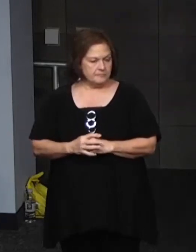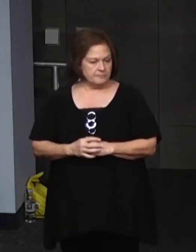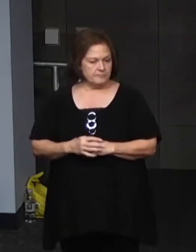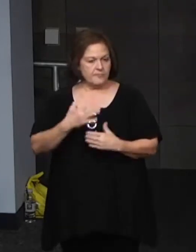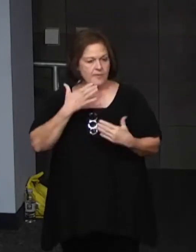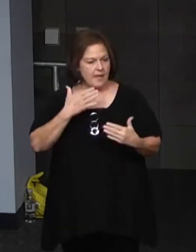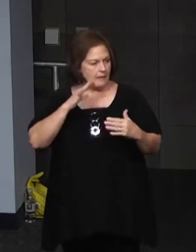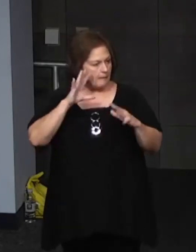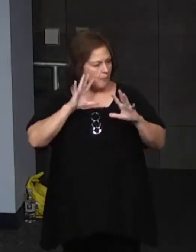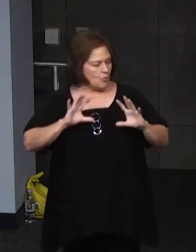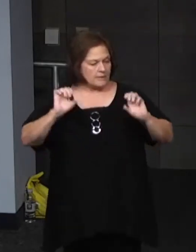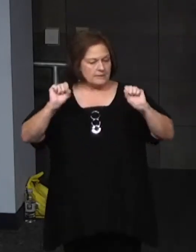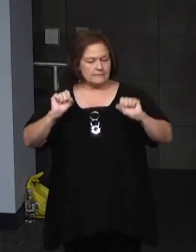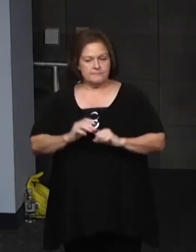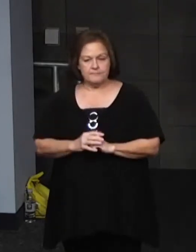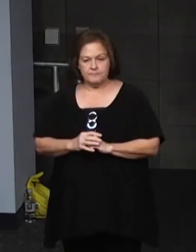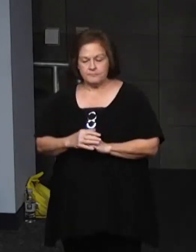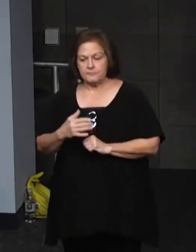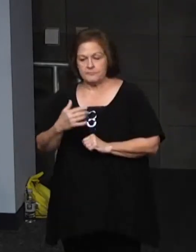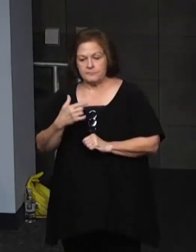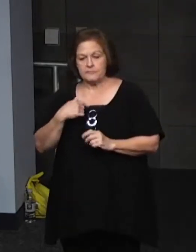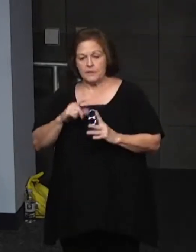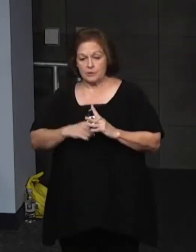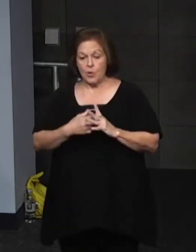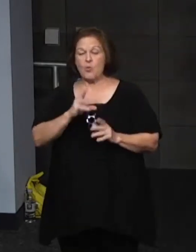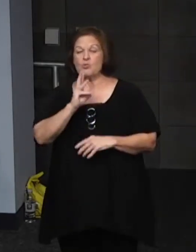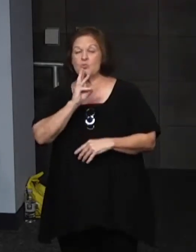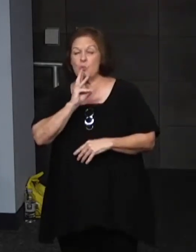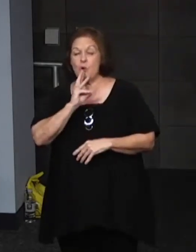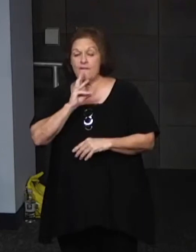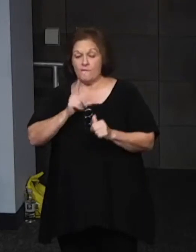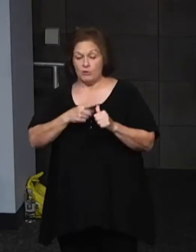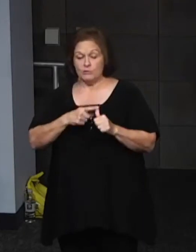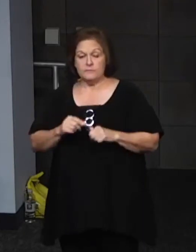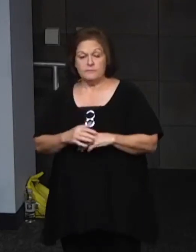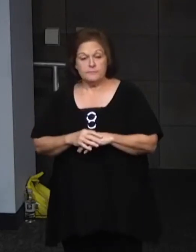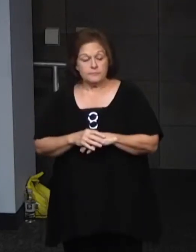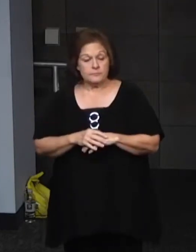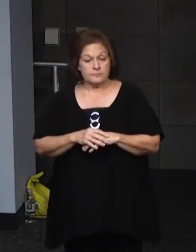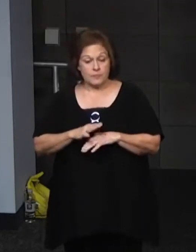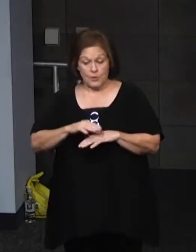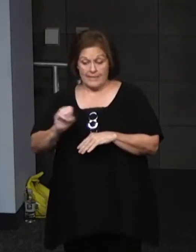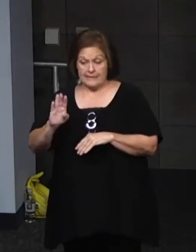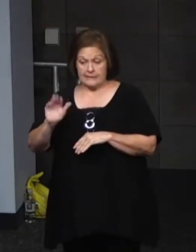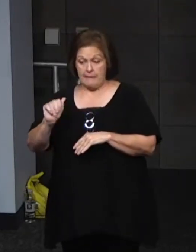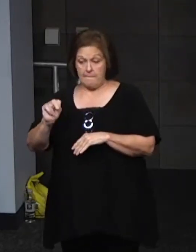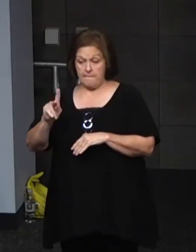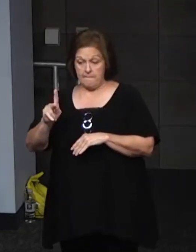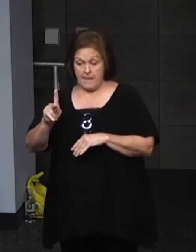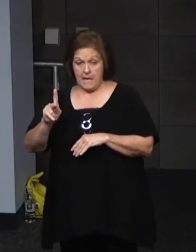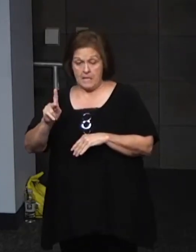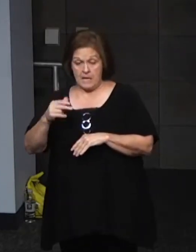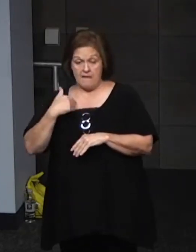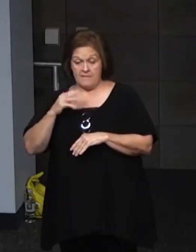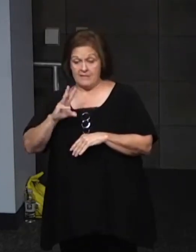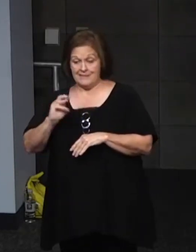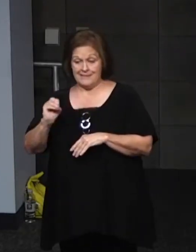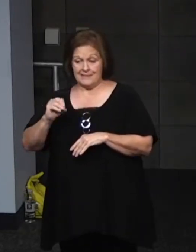Thank you, Madam President. We'll start again with water, as usual. On the East Bank, we've maintained